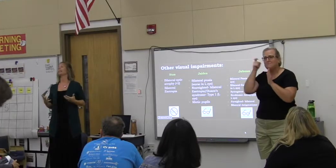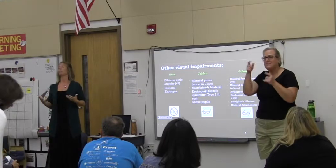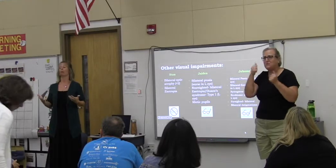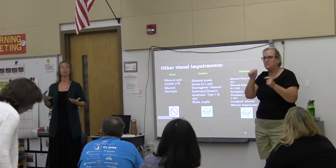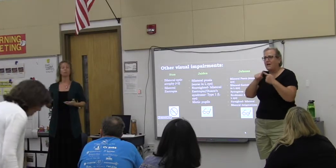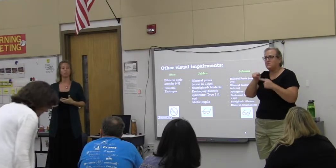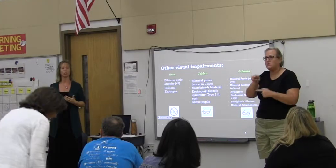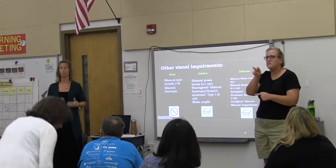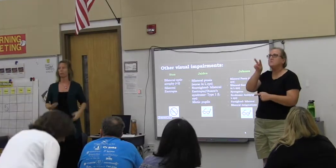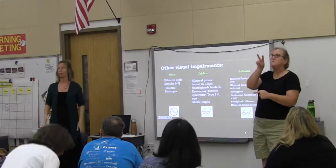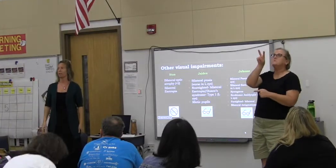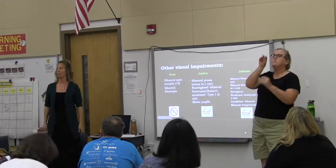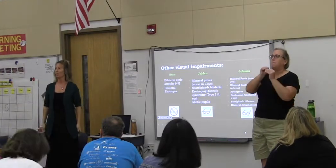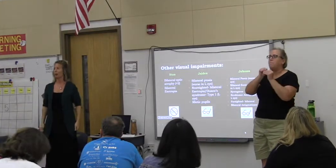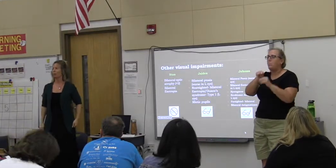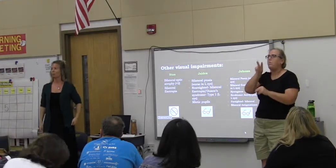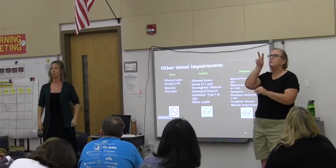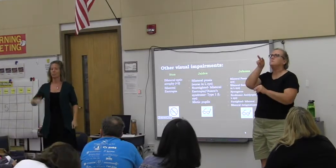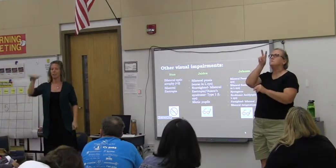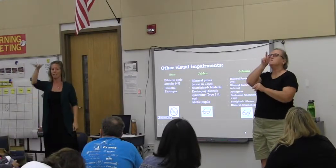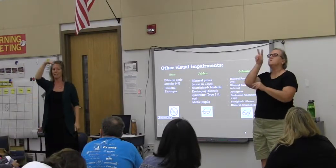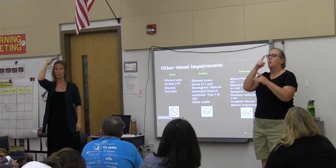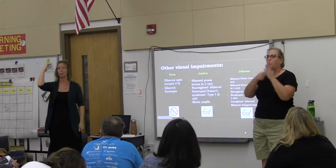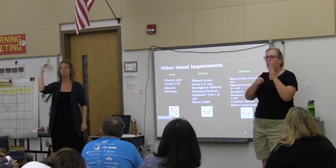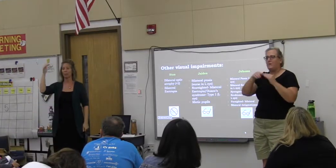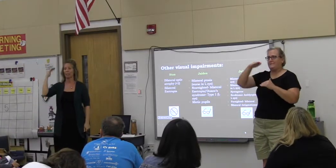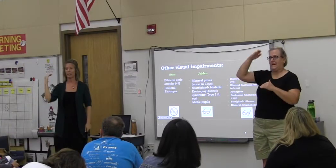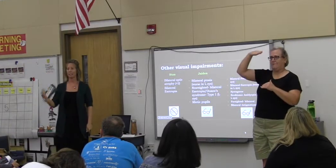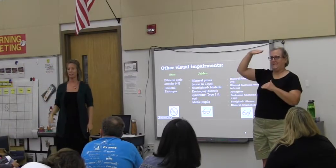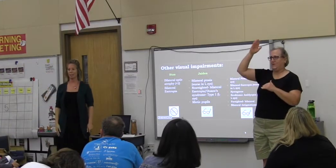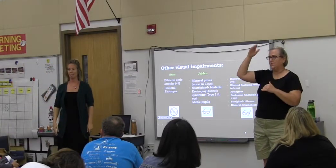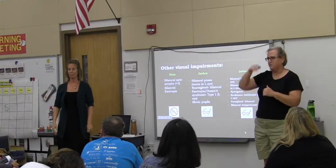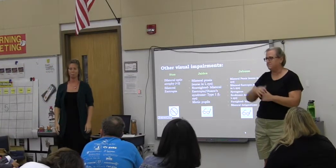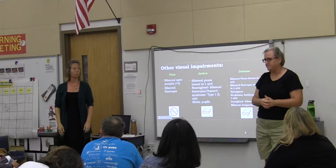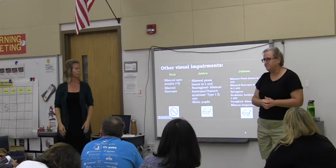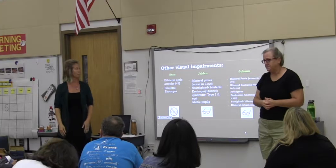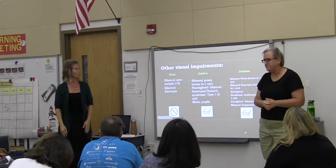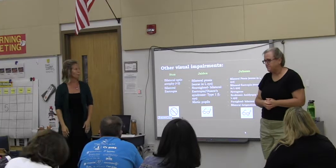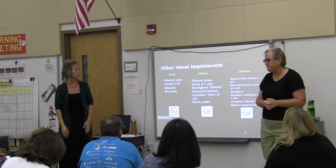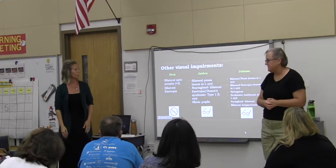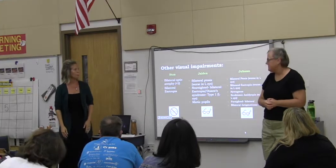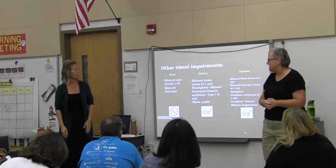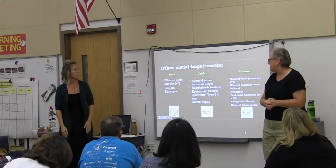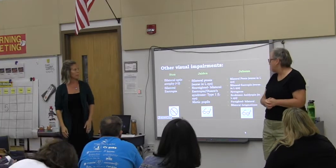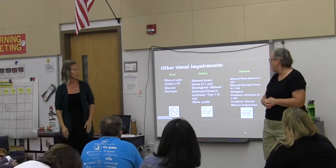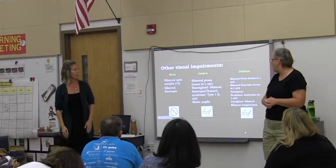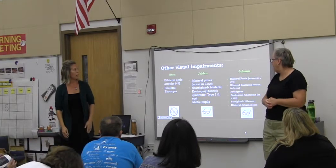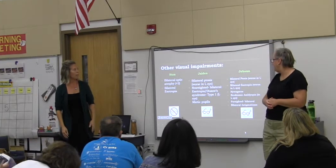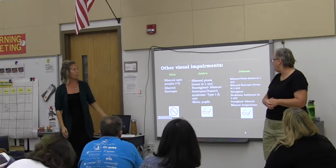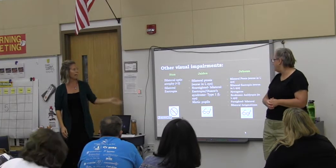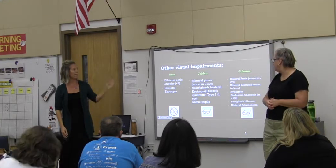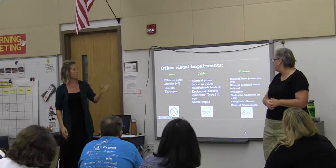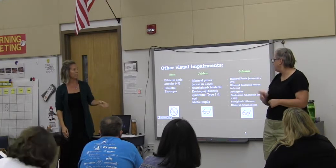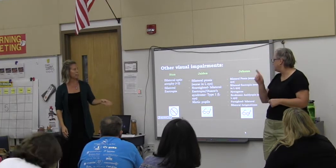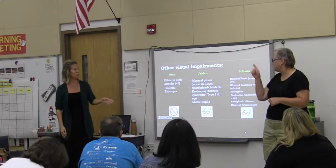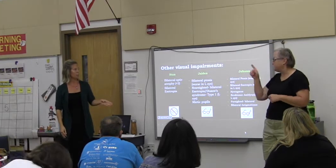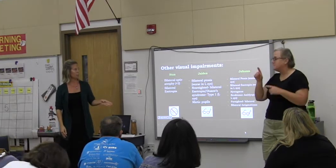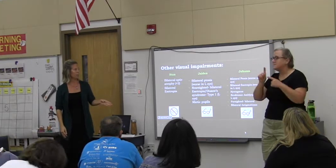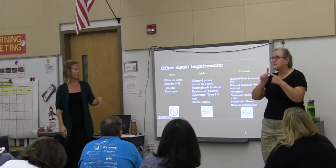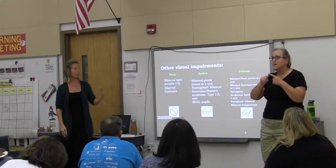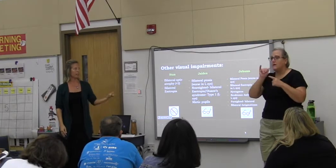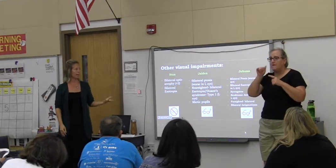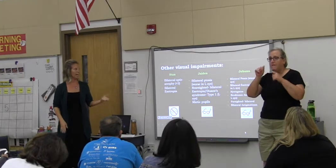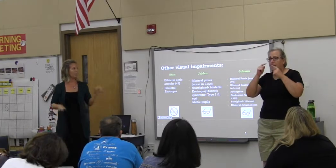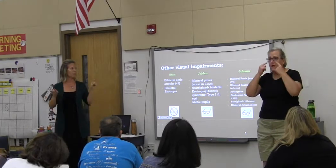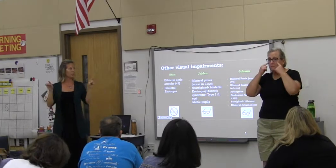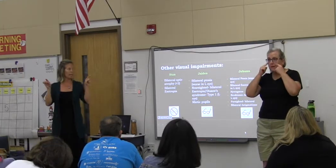he's trying to get more visual information about what's in his upper field that he can't see. Okay? Bilateral